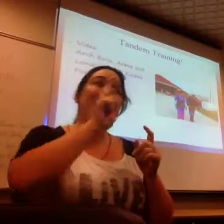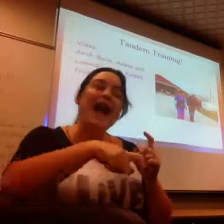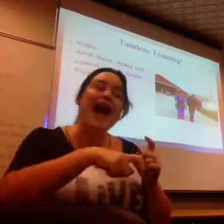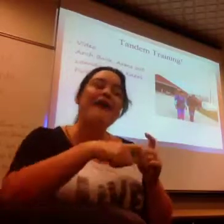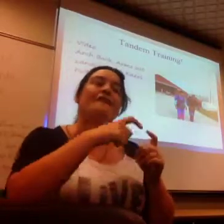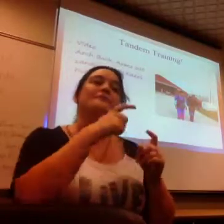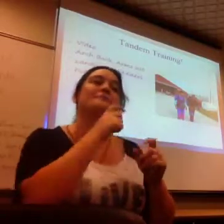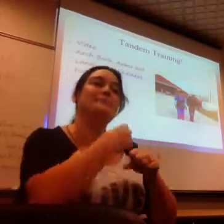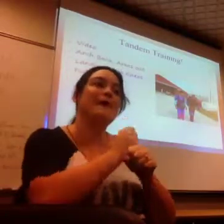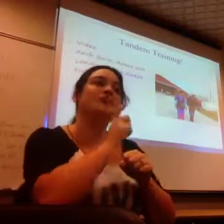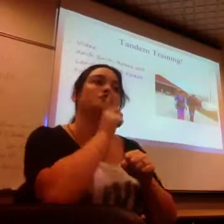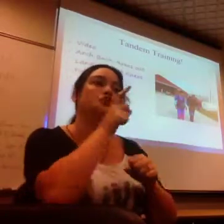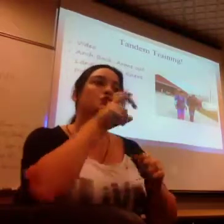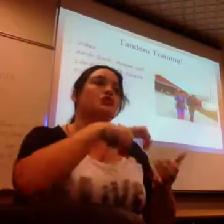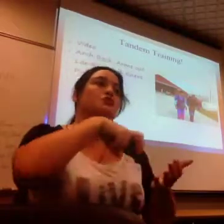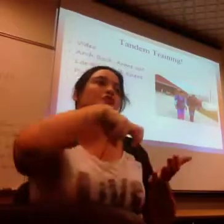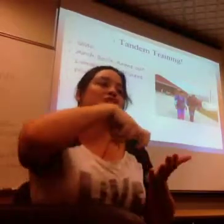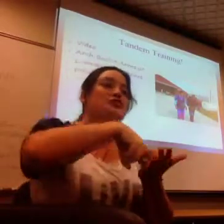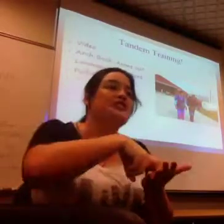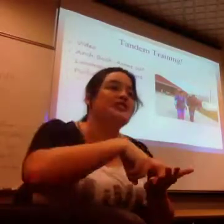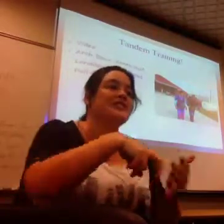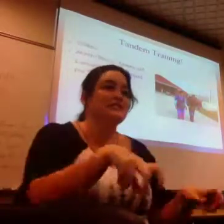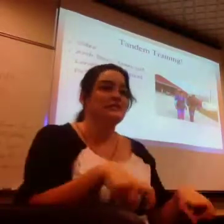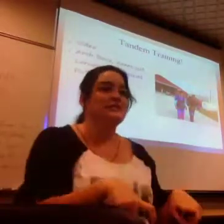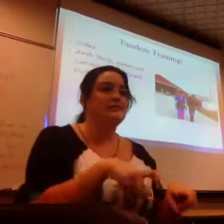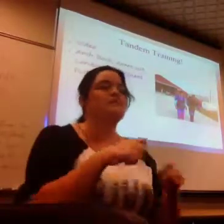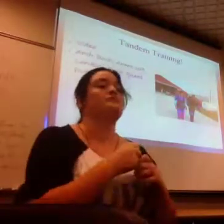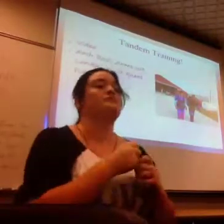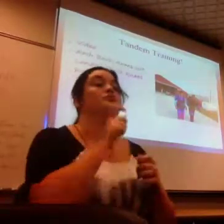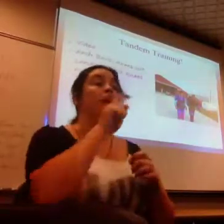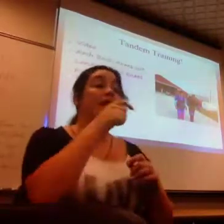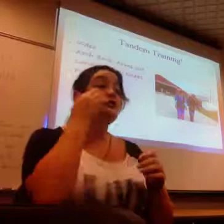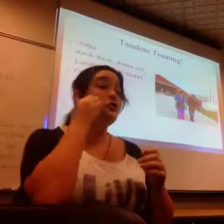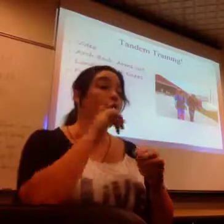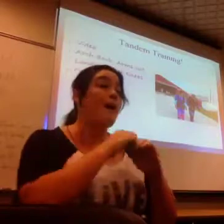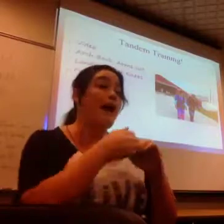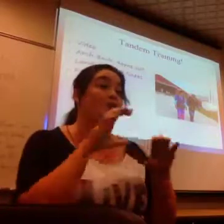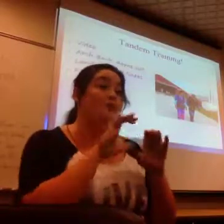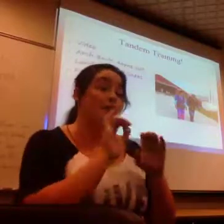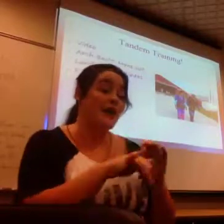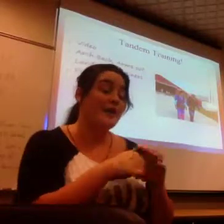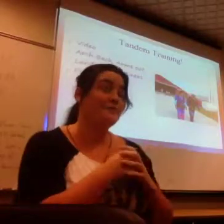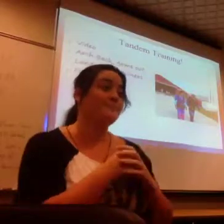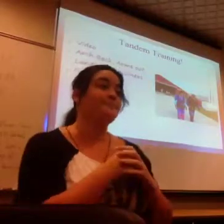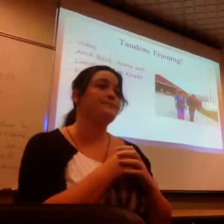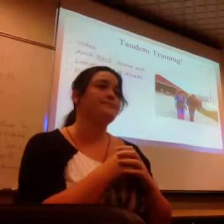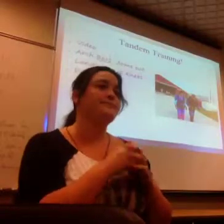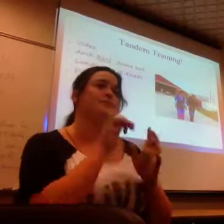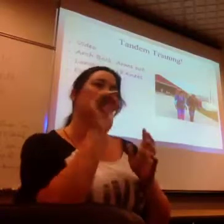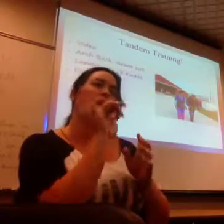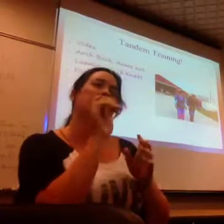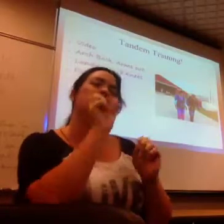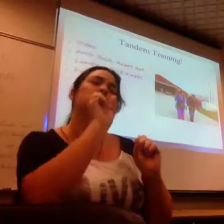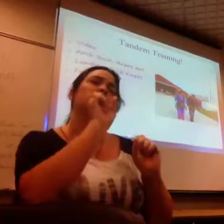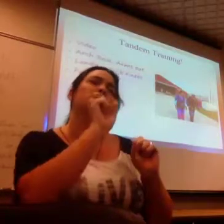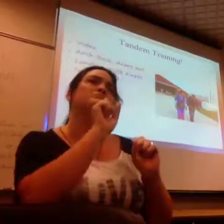to be able to do what they need to do because you don't know how to do it. So you watch that. And then an optional thing was to pull the cord